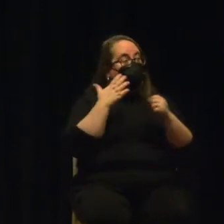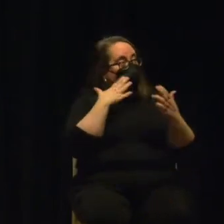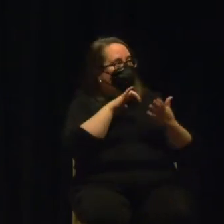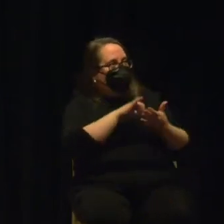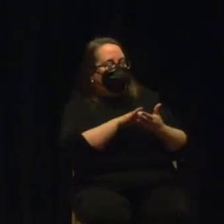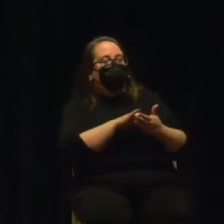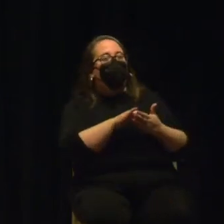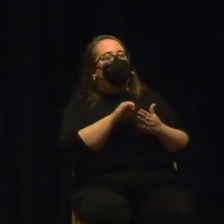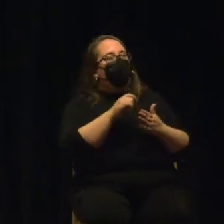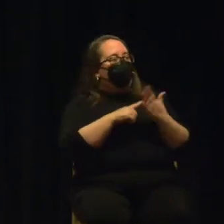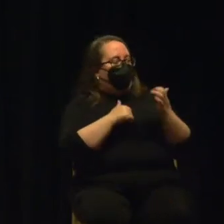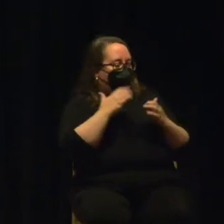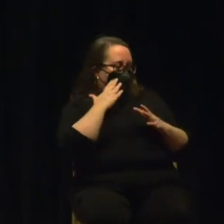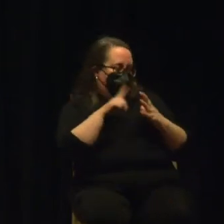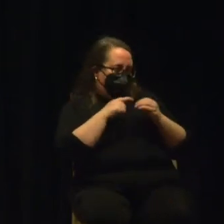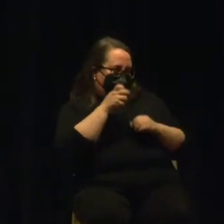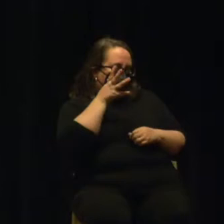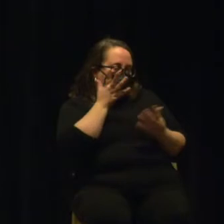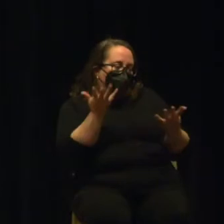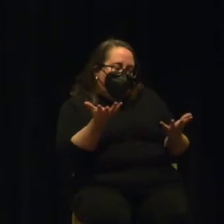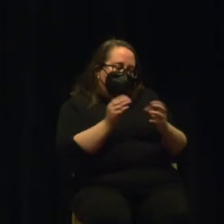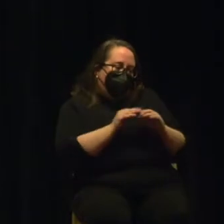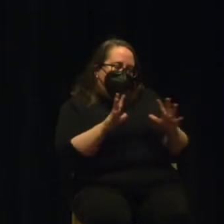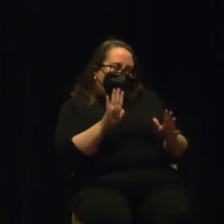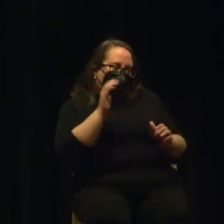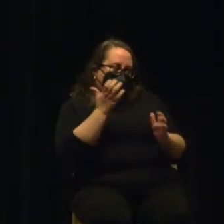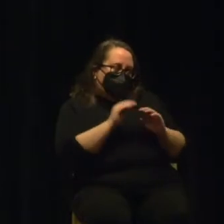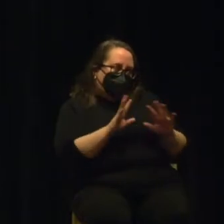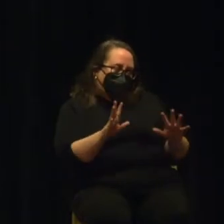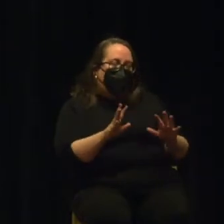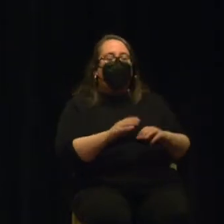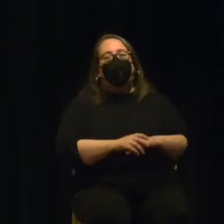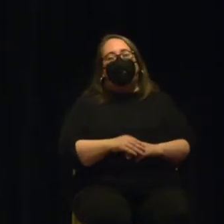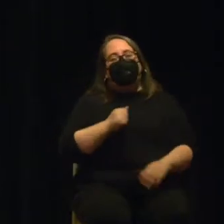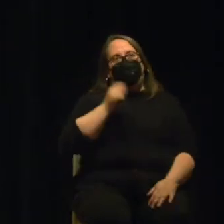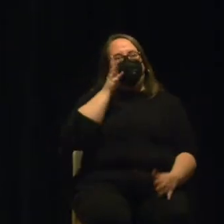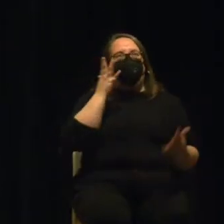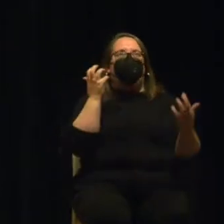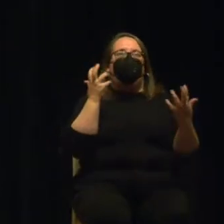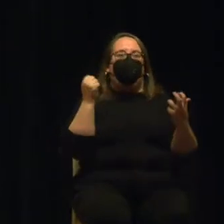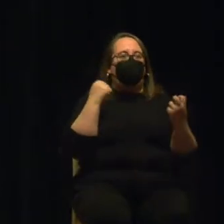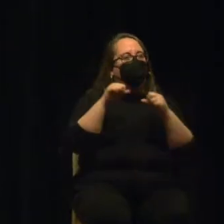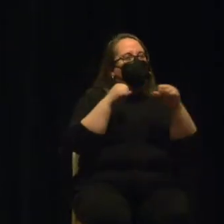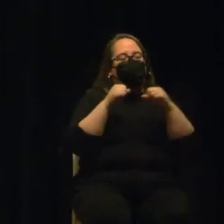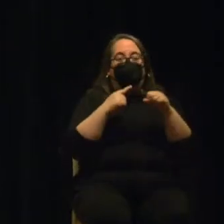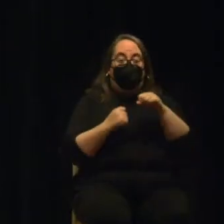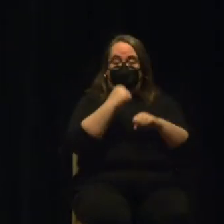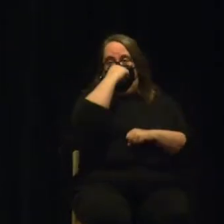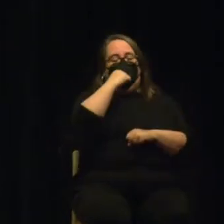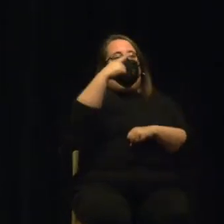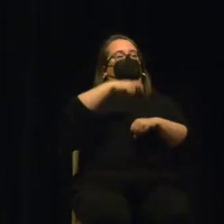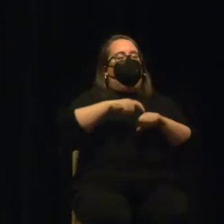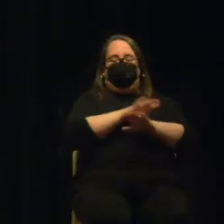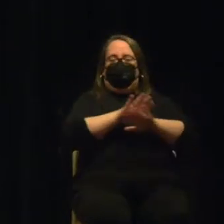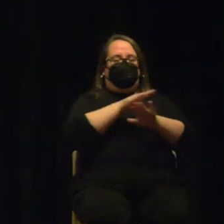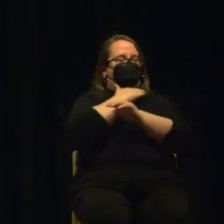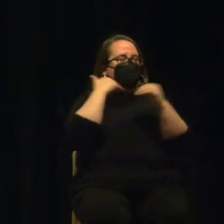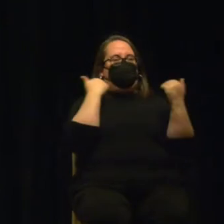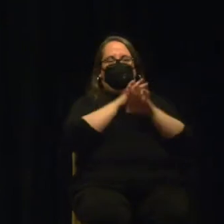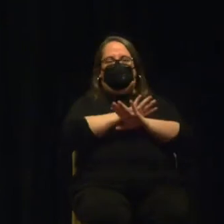about your father, this does not surprise me. my dad wanted me to be a boxer, and I went in there and I got punched in the nose once, and I was like, yeah, I'm good.